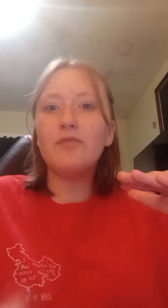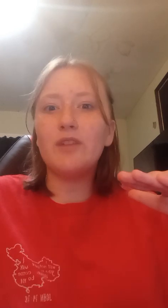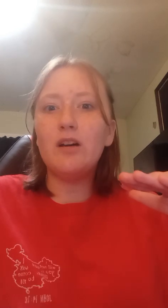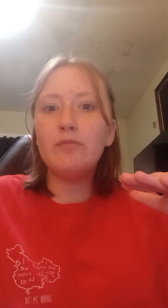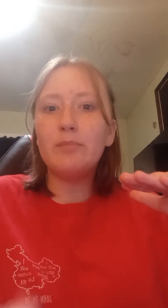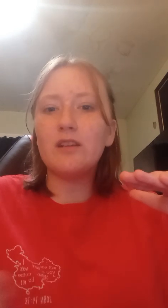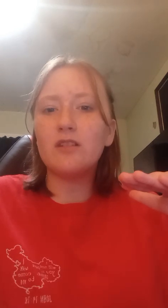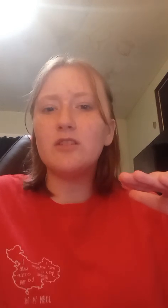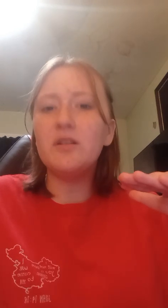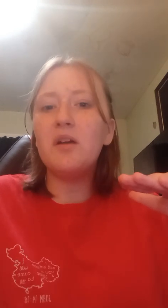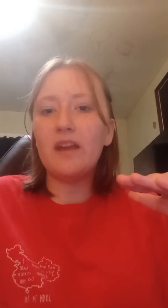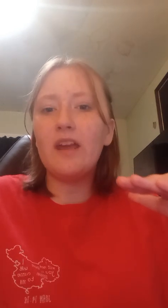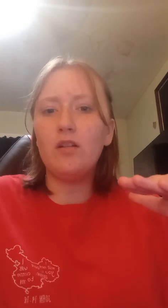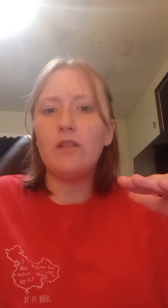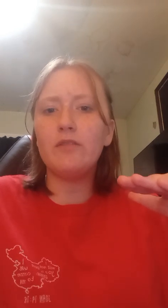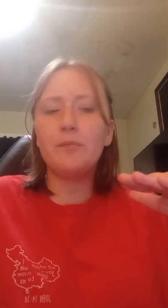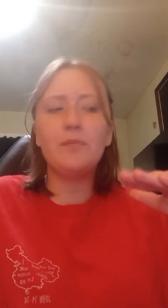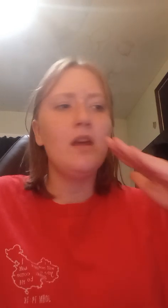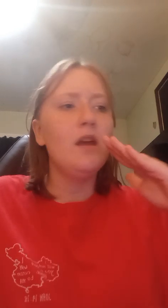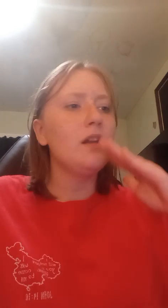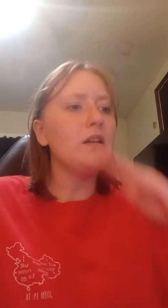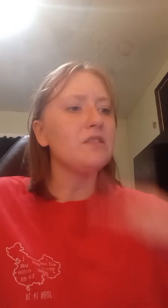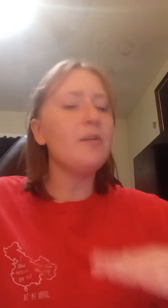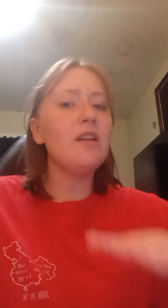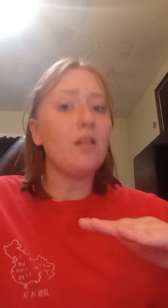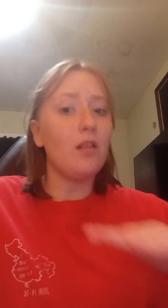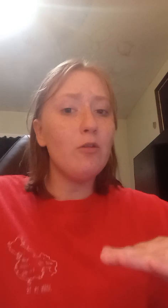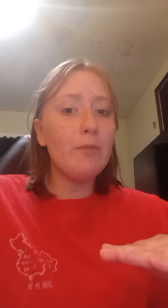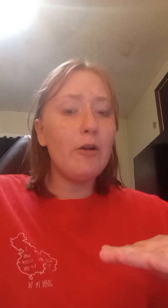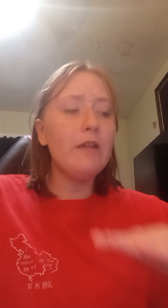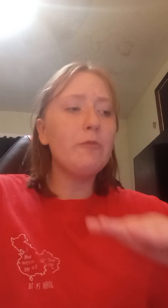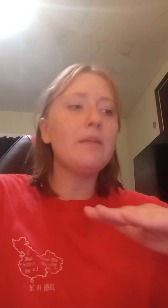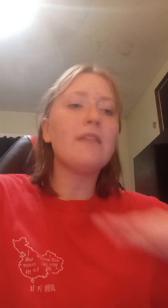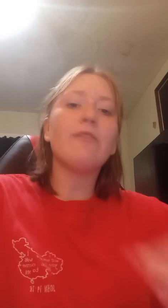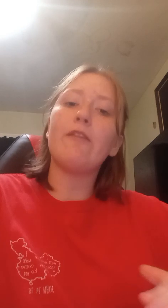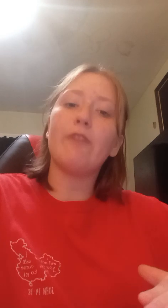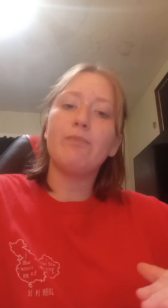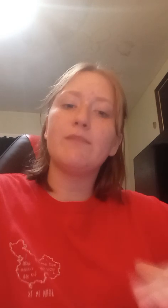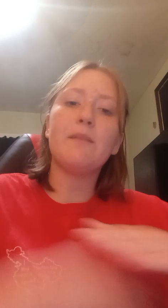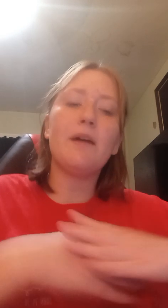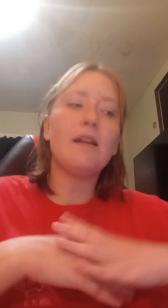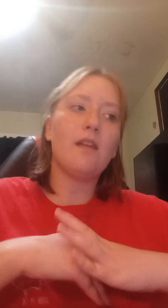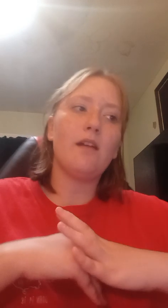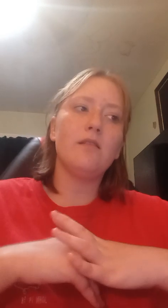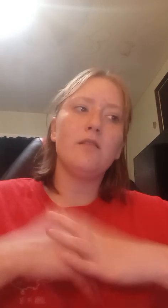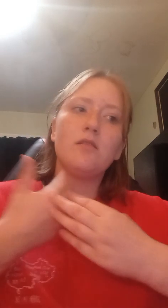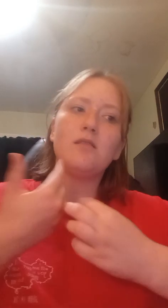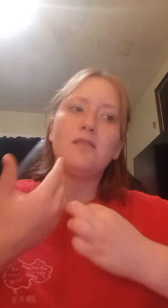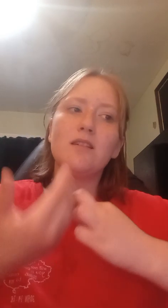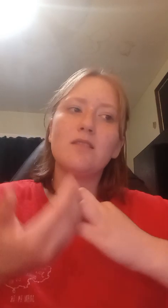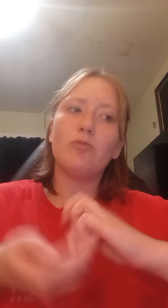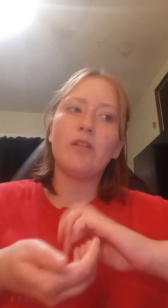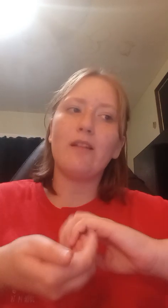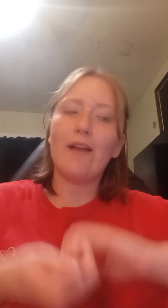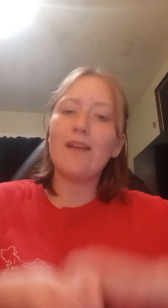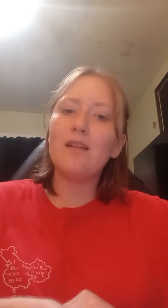but they care and love you. Now, somebody at the lower part would be the fake friend. Somebody that doesn't really like anybody